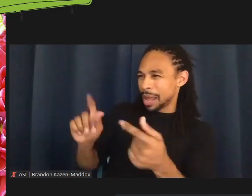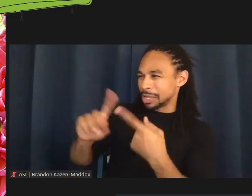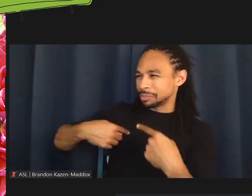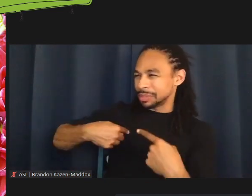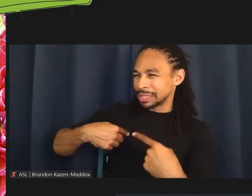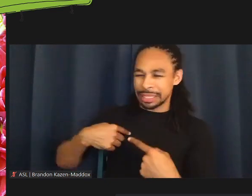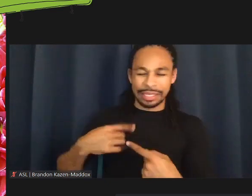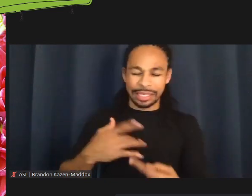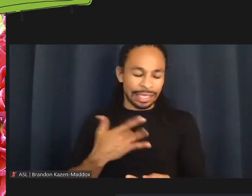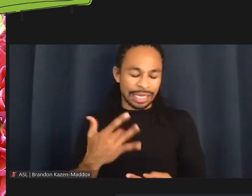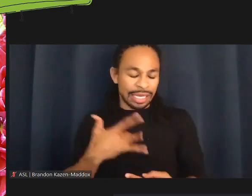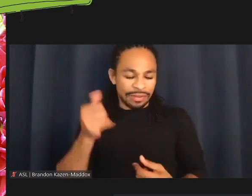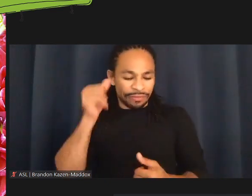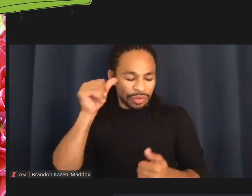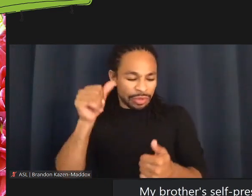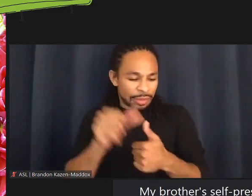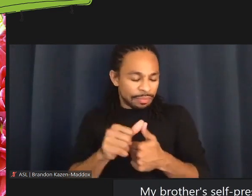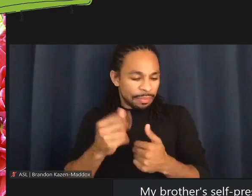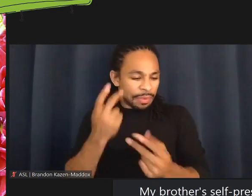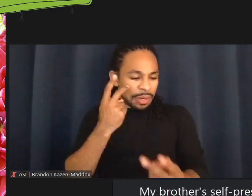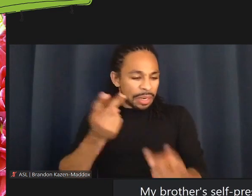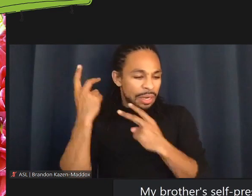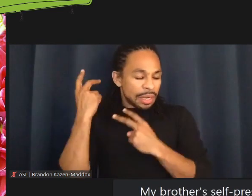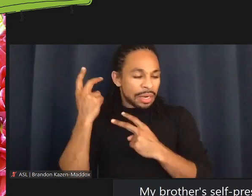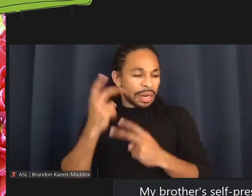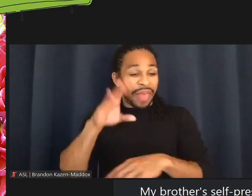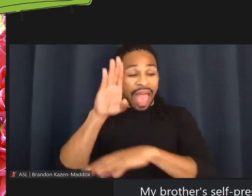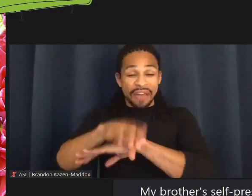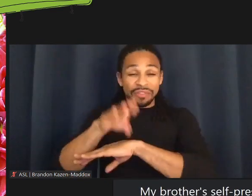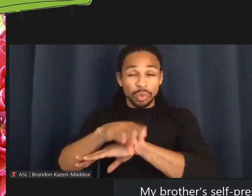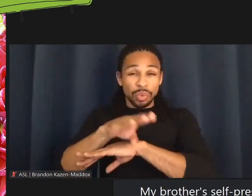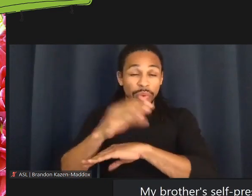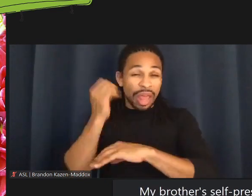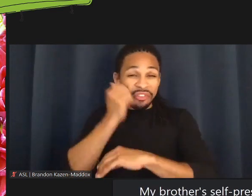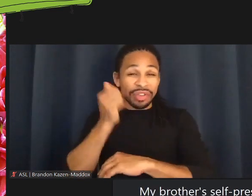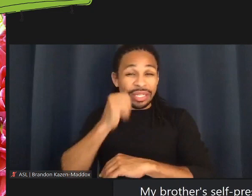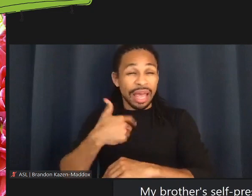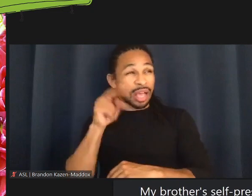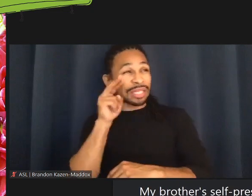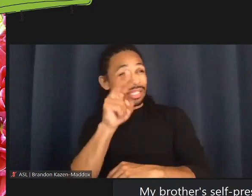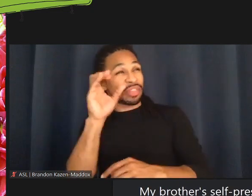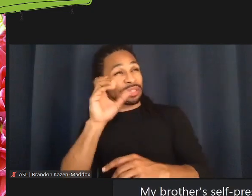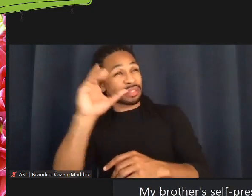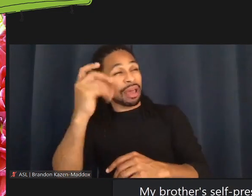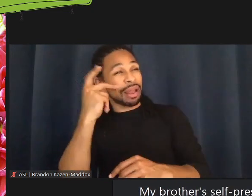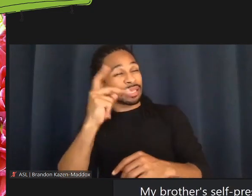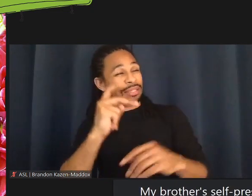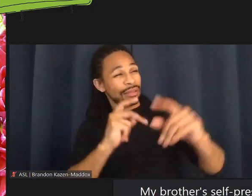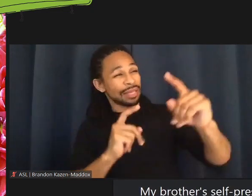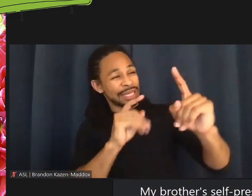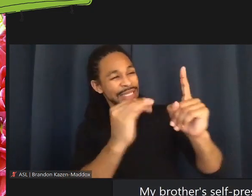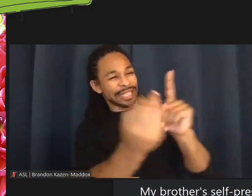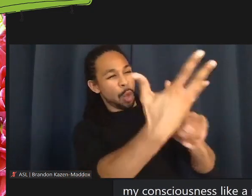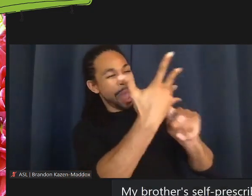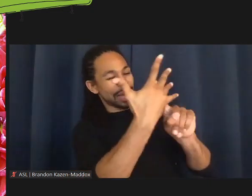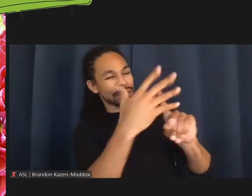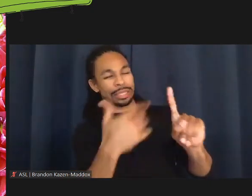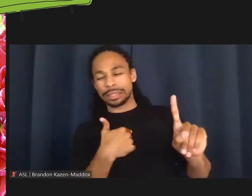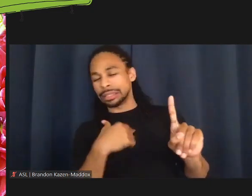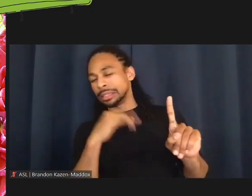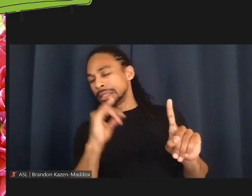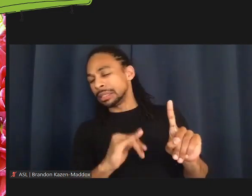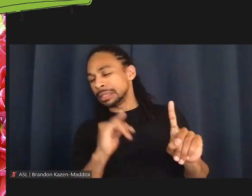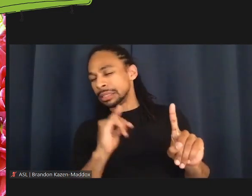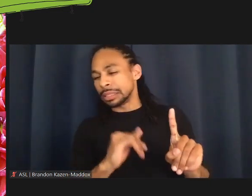p.m., distrustful of the way brightness can render every side blind. Shortly after my brother died, I learned I had a small